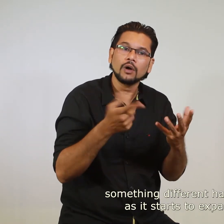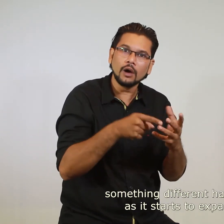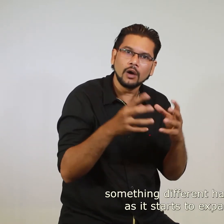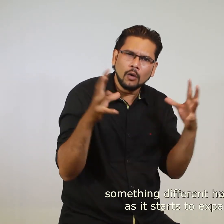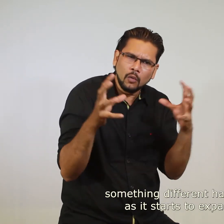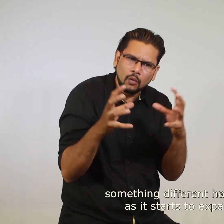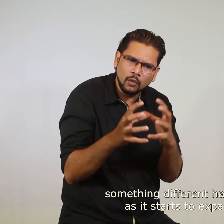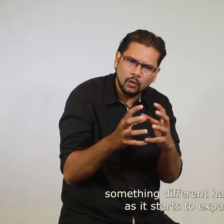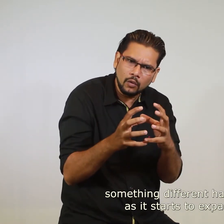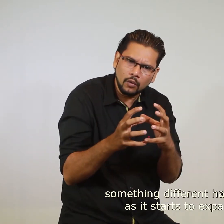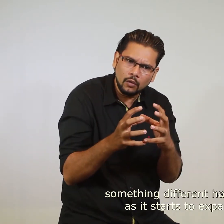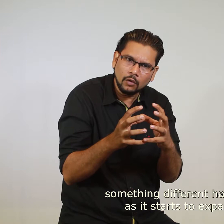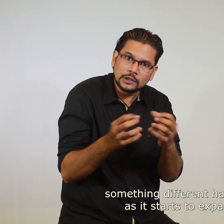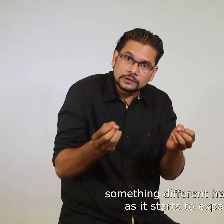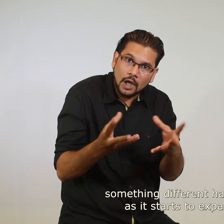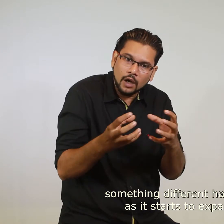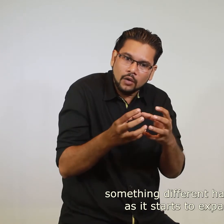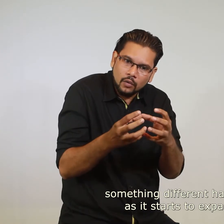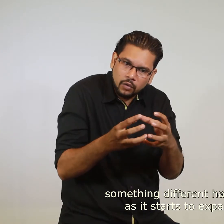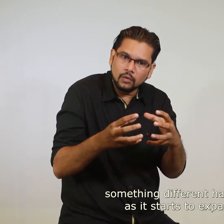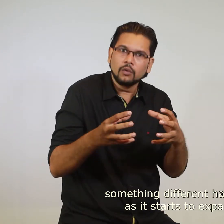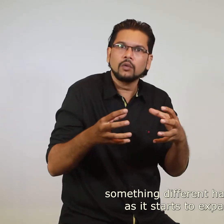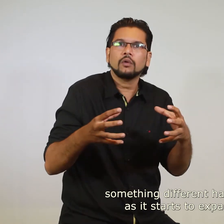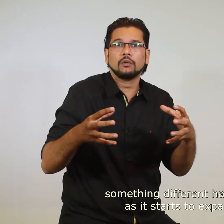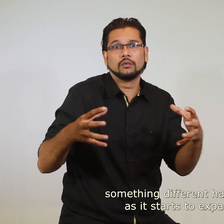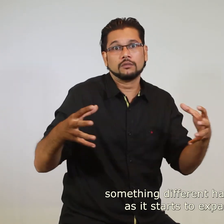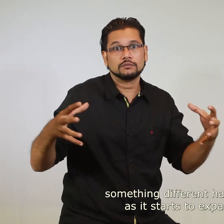something different happens as it starts to expand.